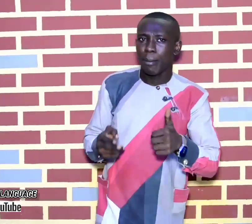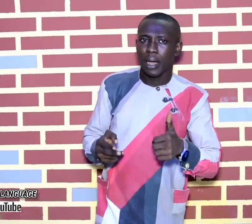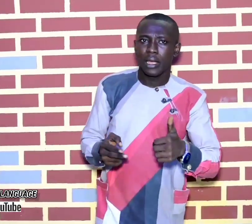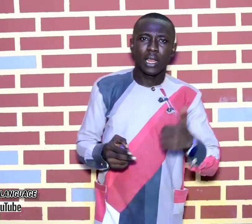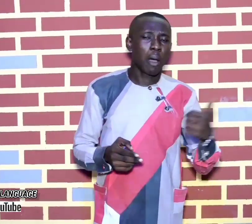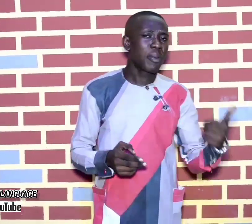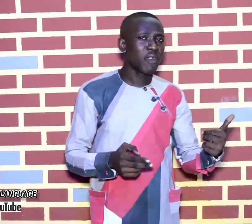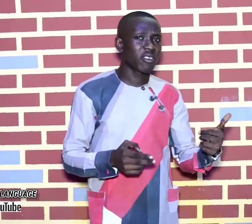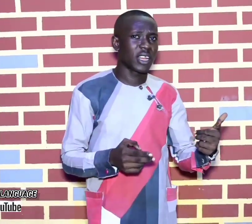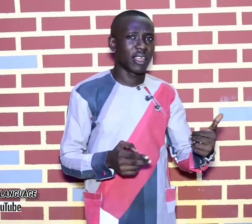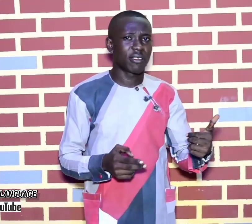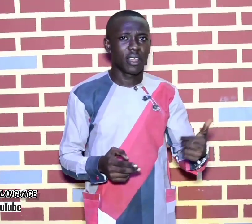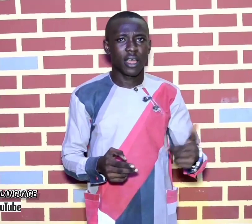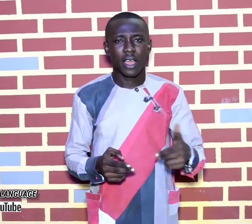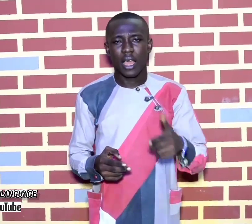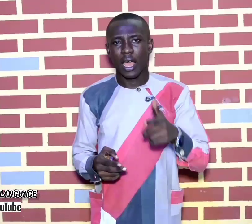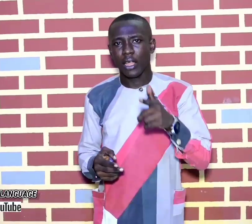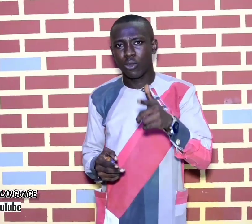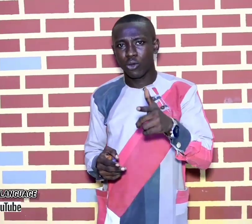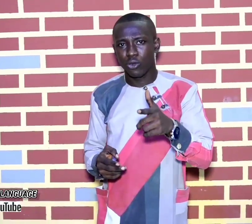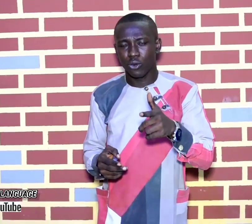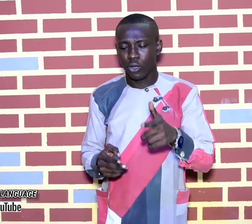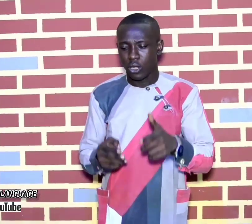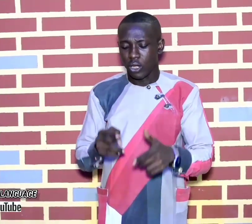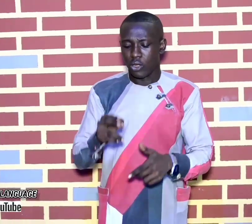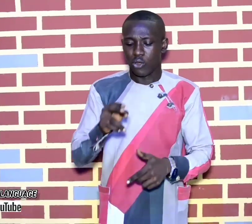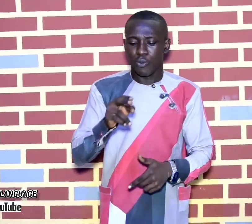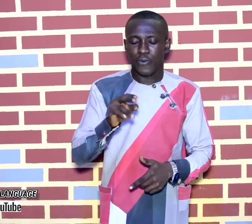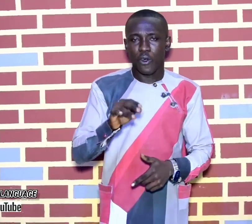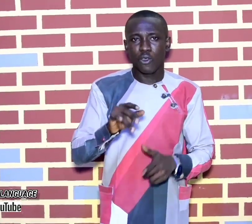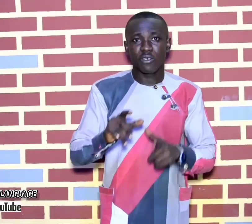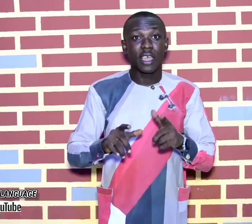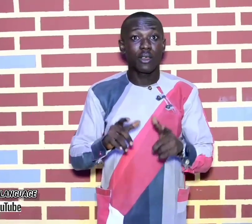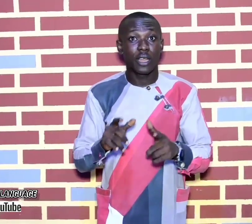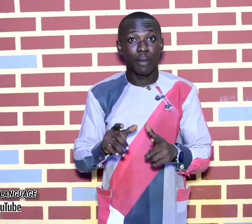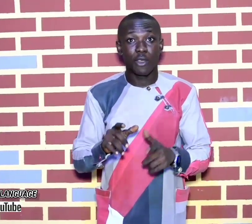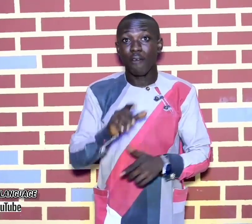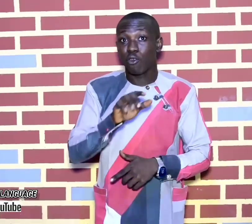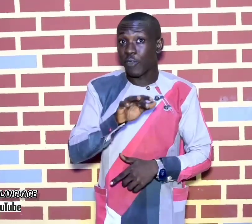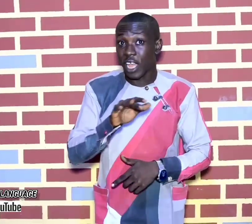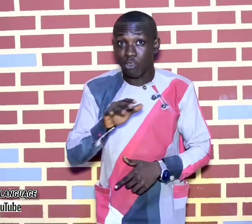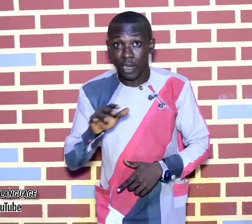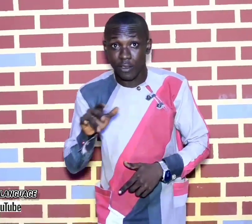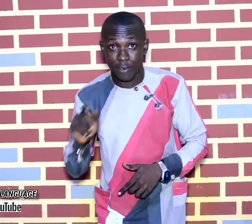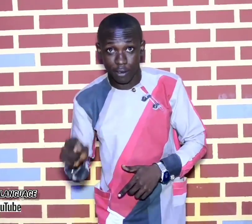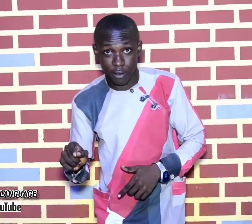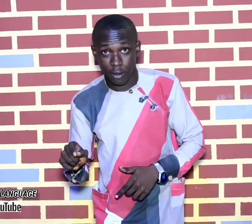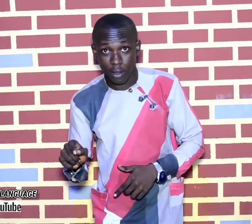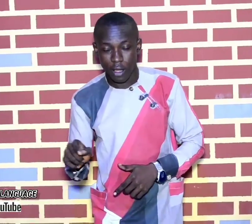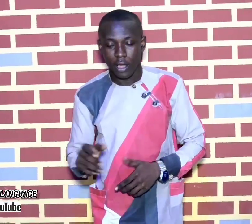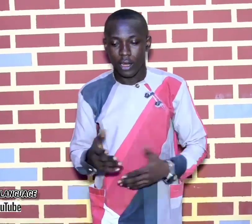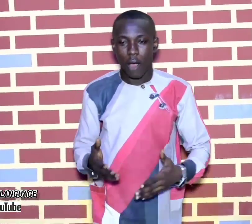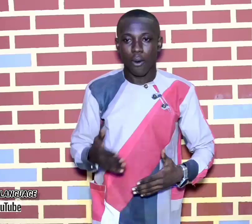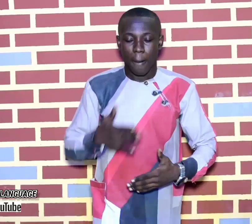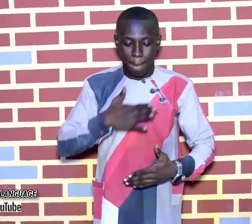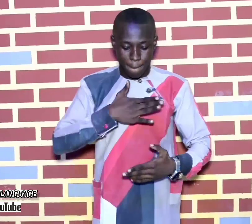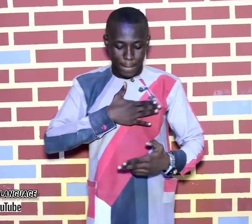Remember, in our previous class, I told you, before you sign your name, you have to finger spell it first. Now,